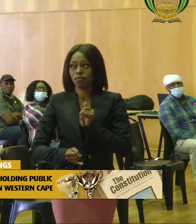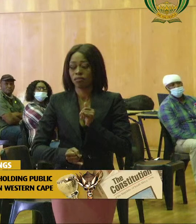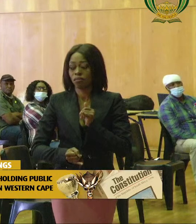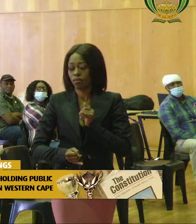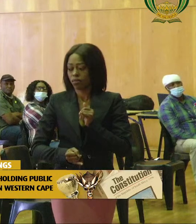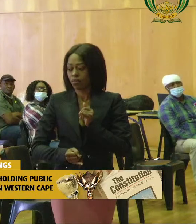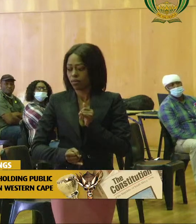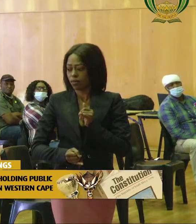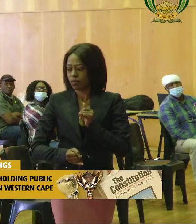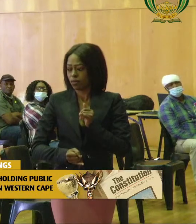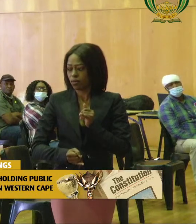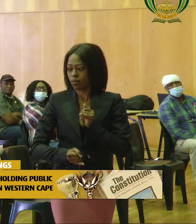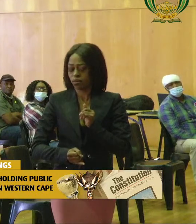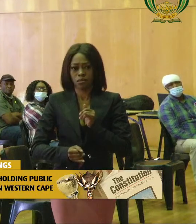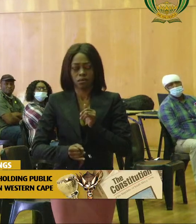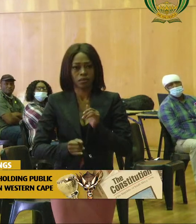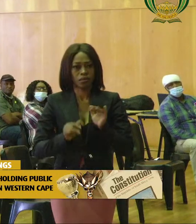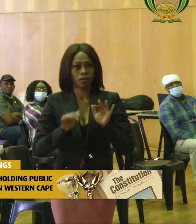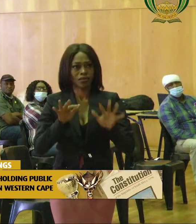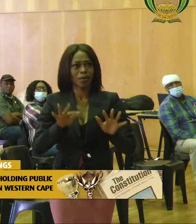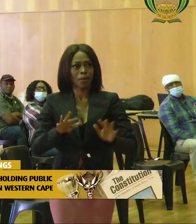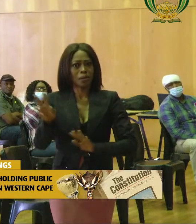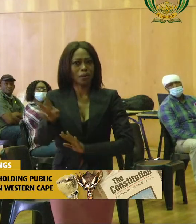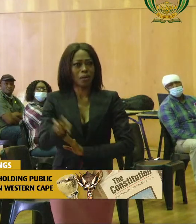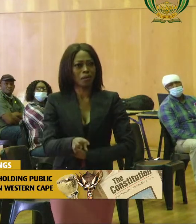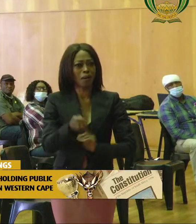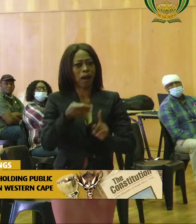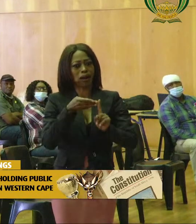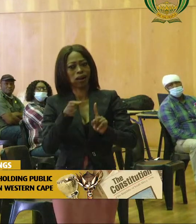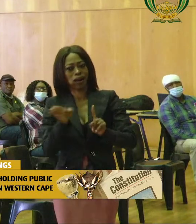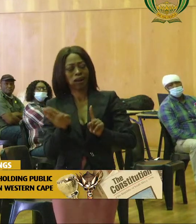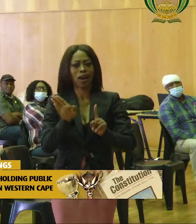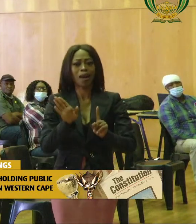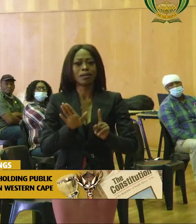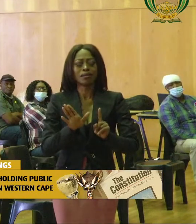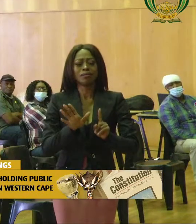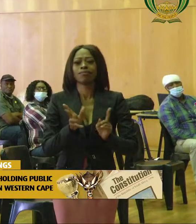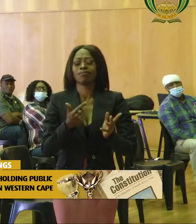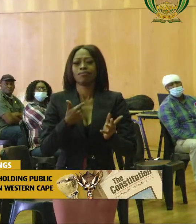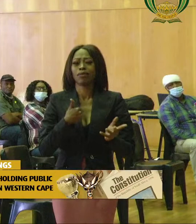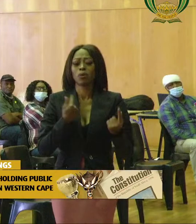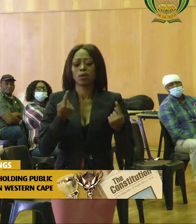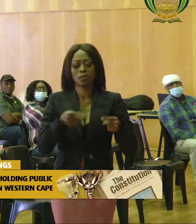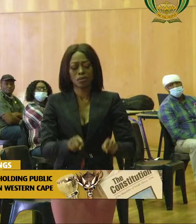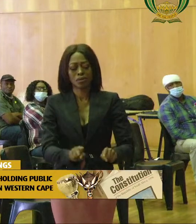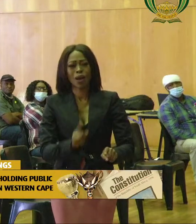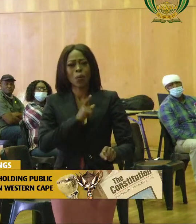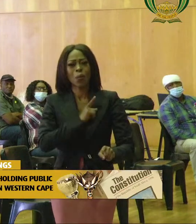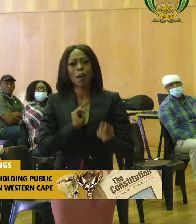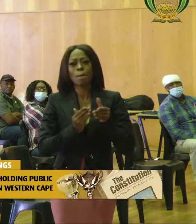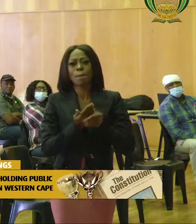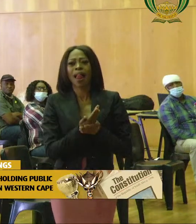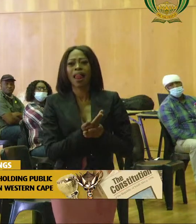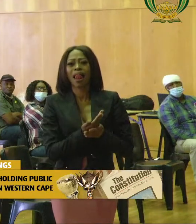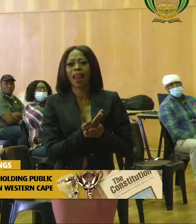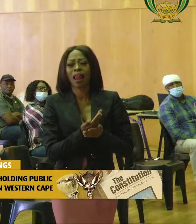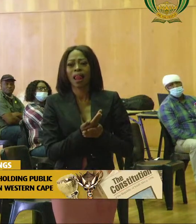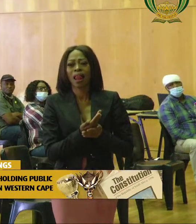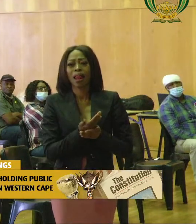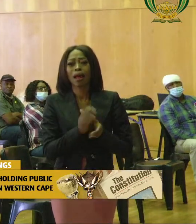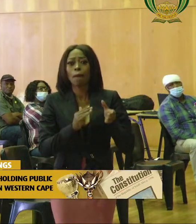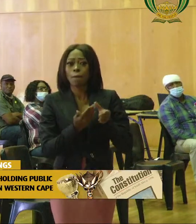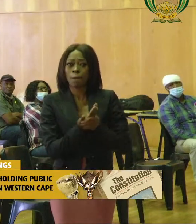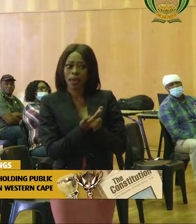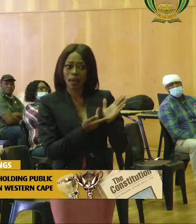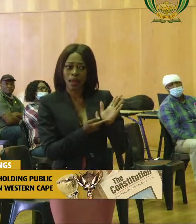and say things that we are not here for. We are here about the bill that have